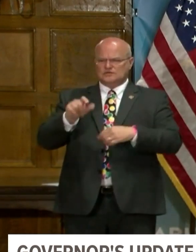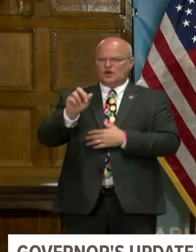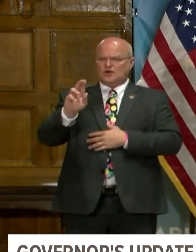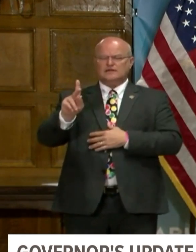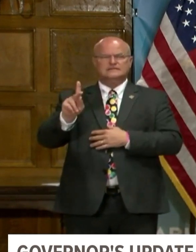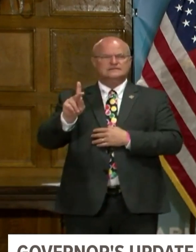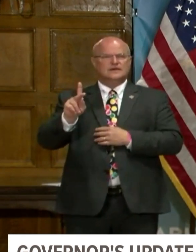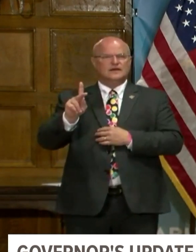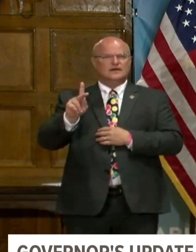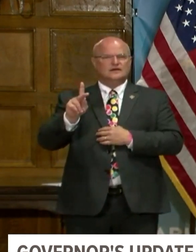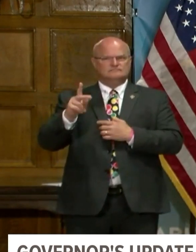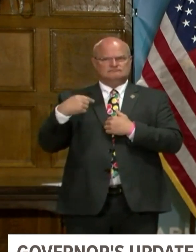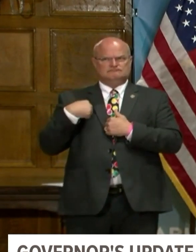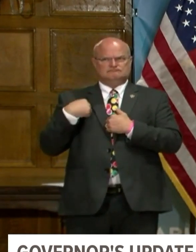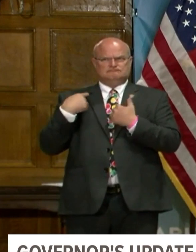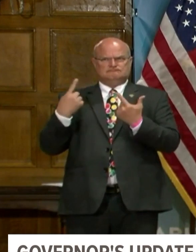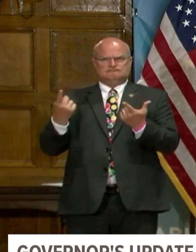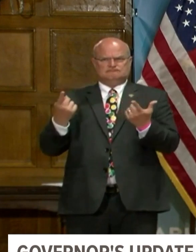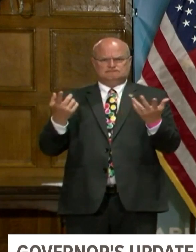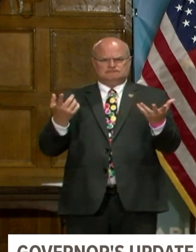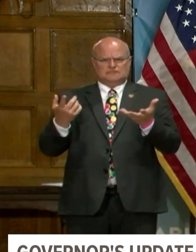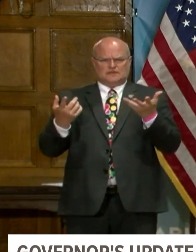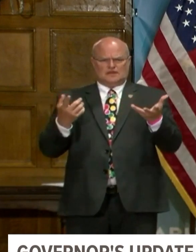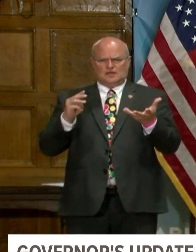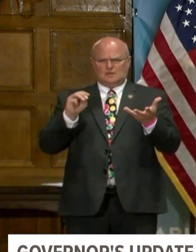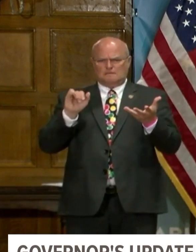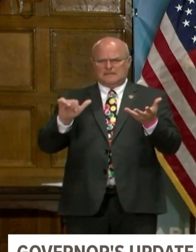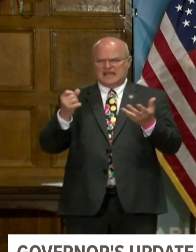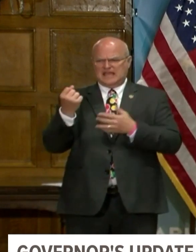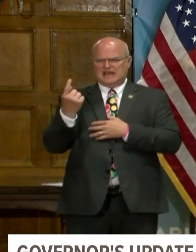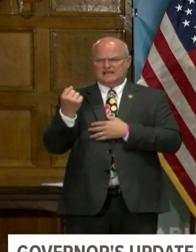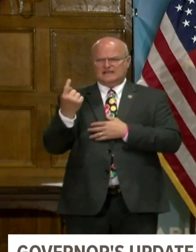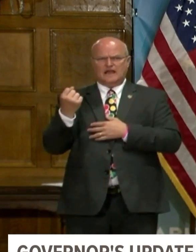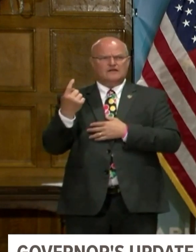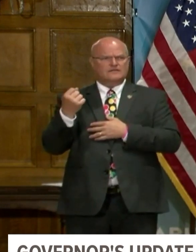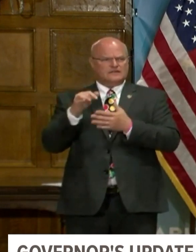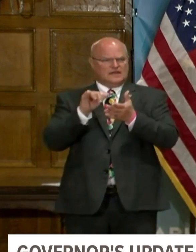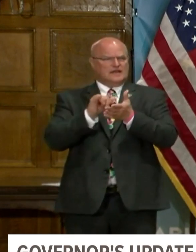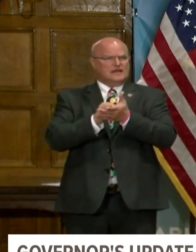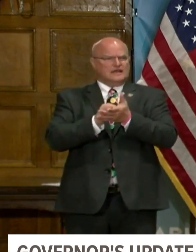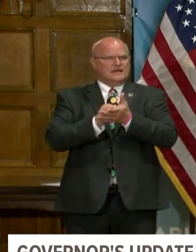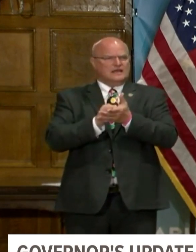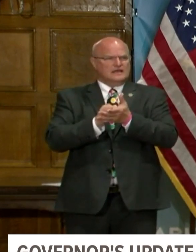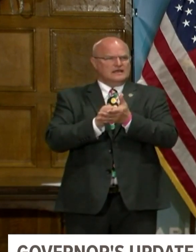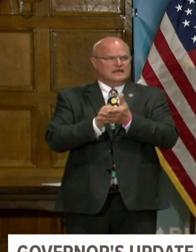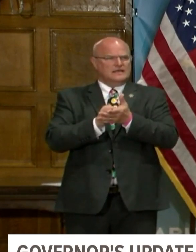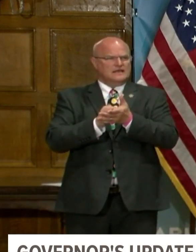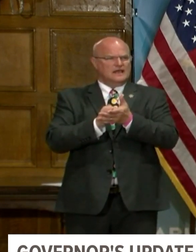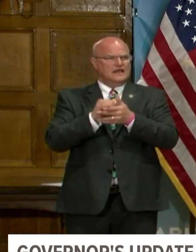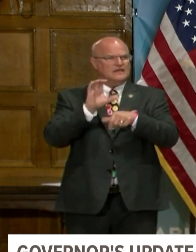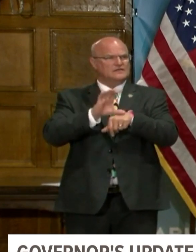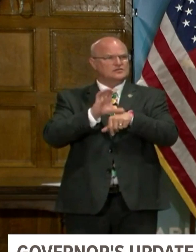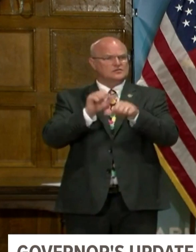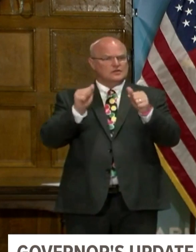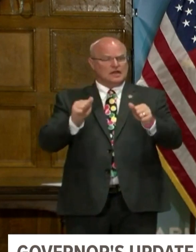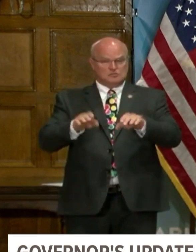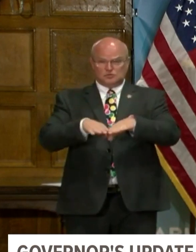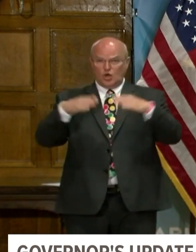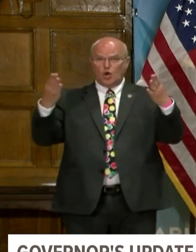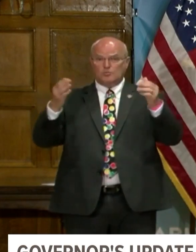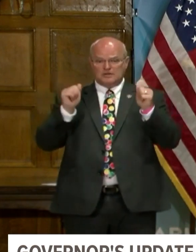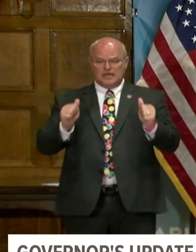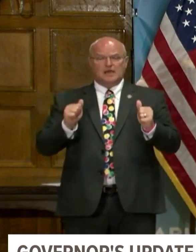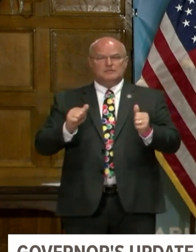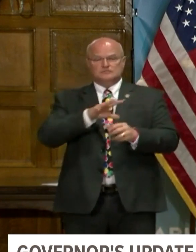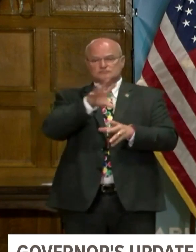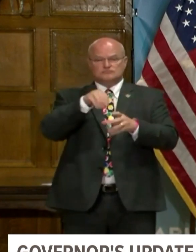Arkansas, ever since, May 11th, I believe it was, that they were able to open and they're